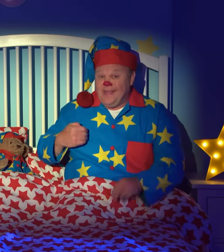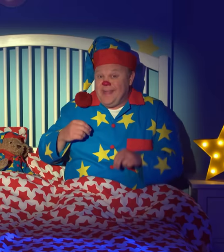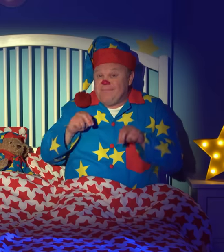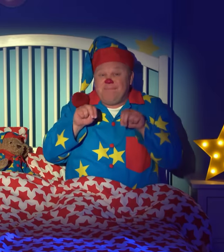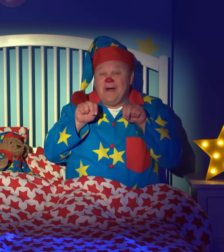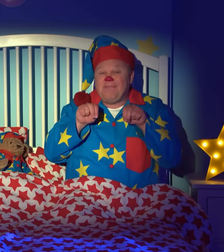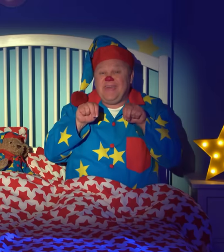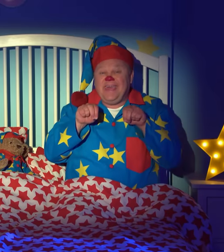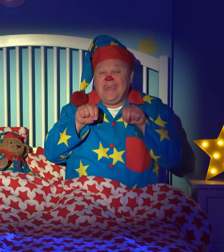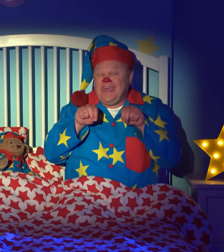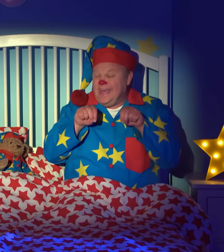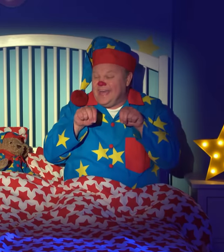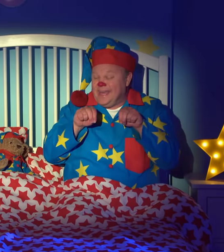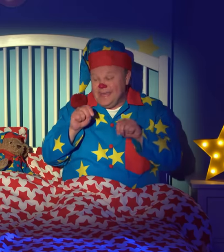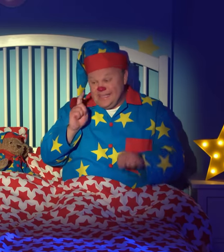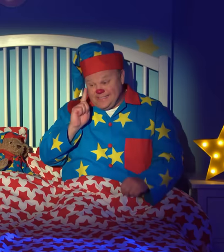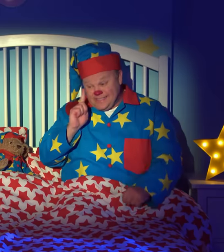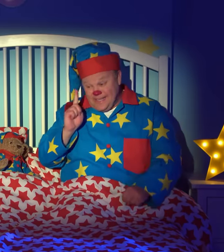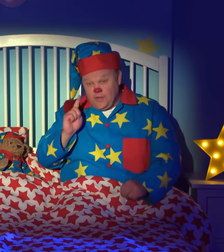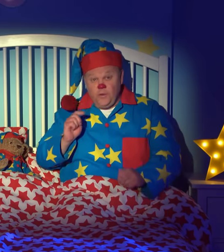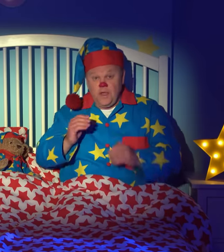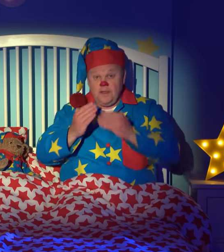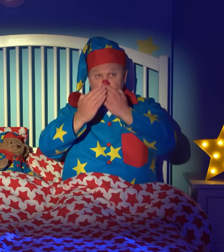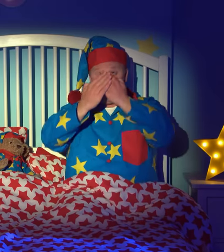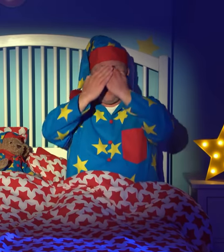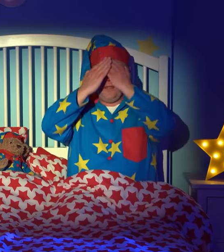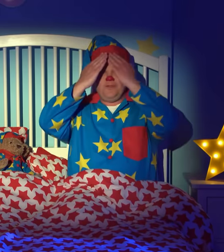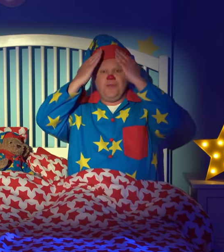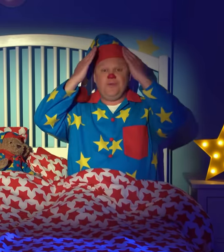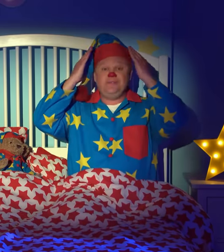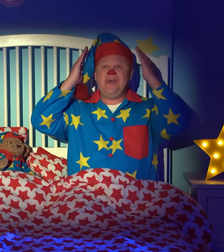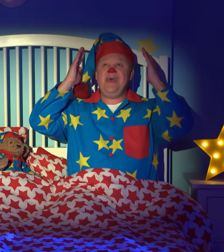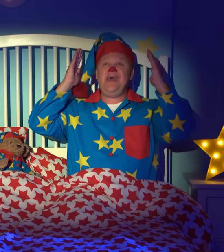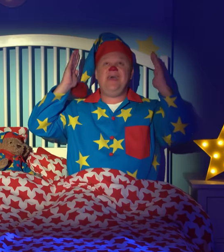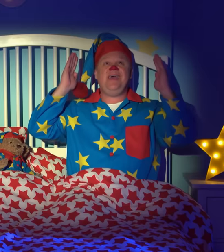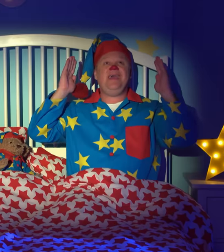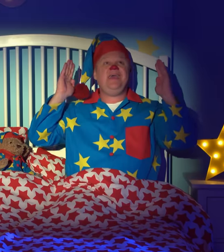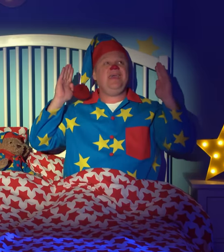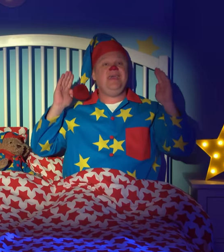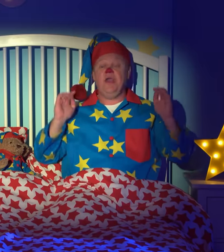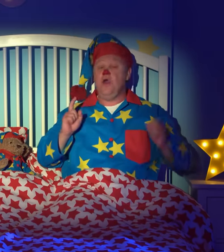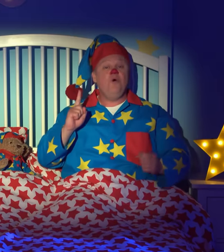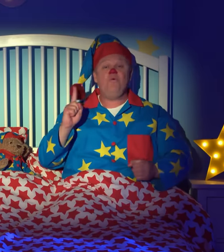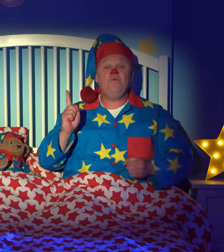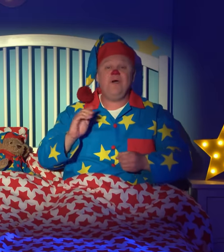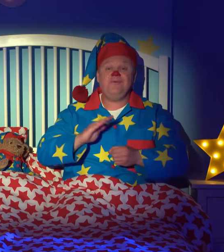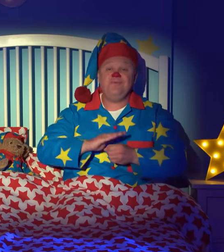the puppy. See you in a brand new day. One